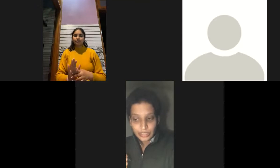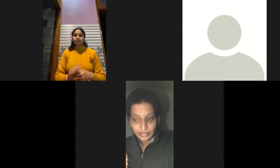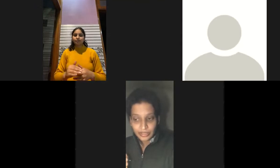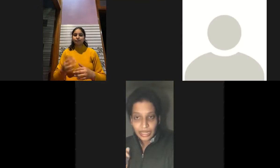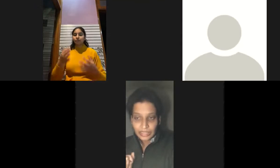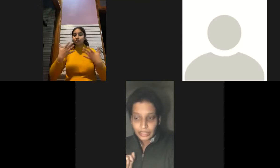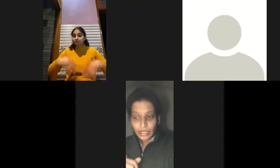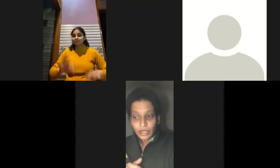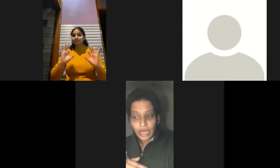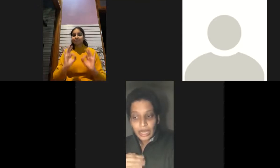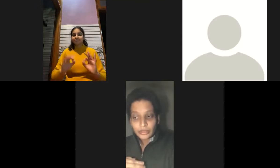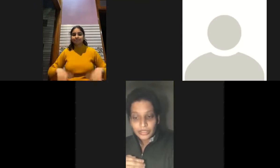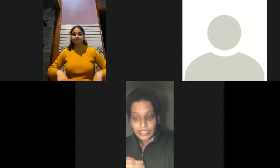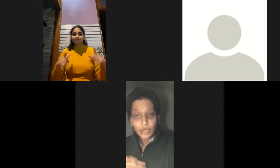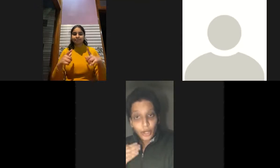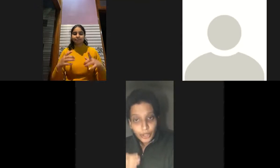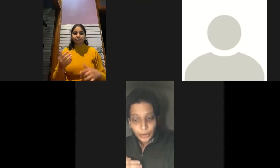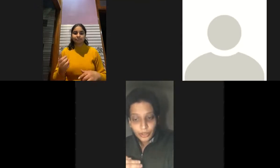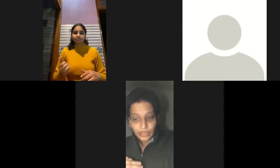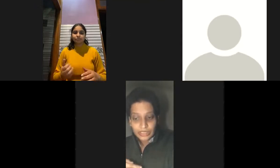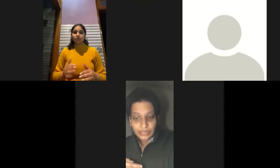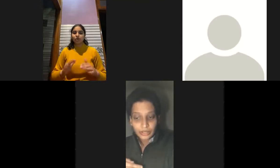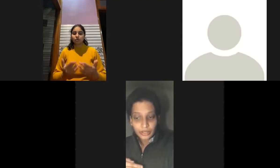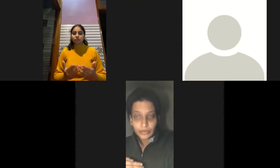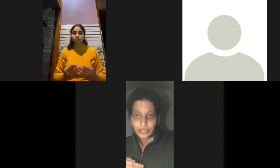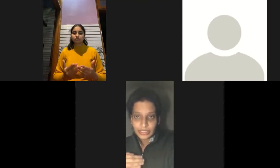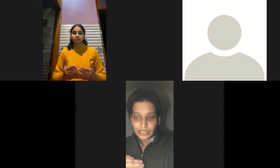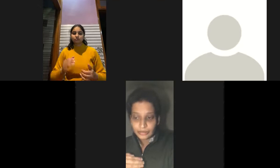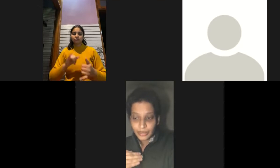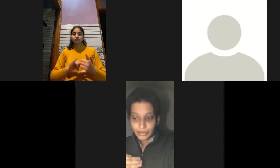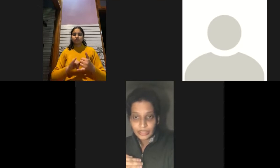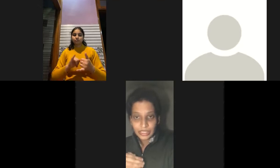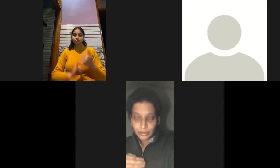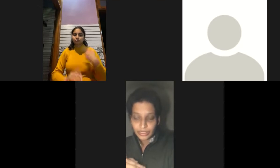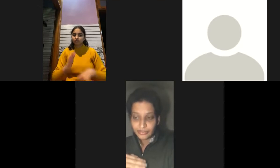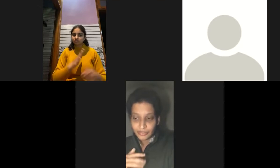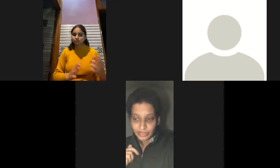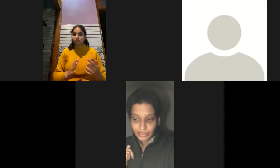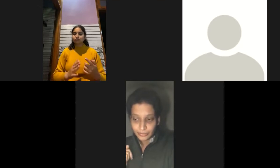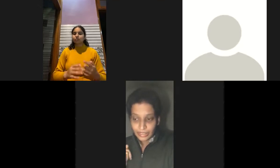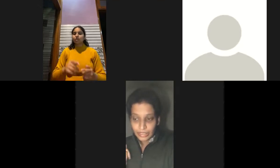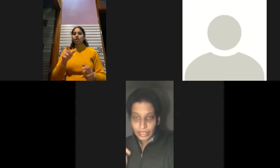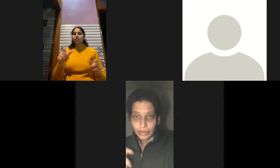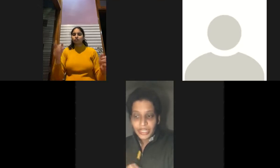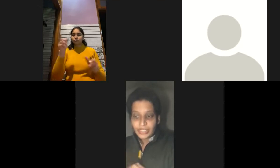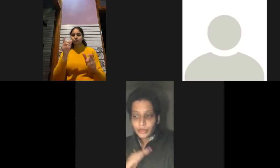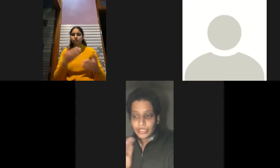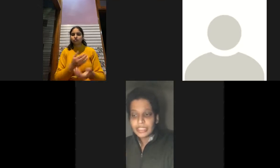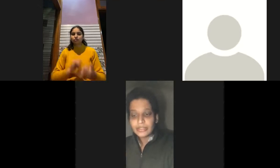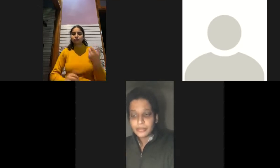life, and how society ought to be organized in order to treat its members equally and fairly.